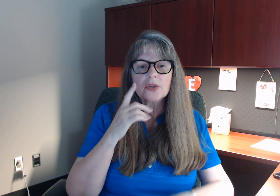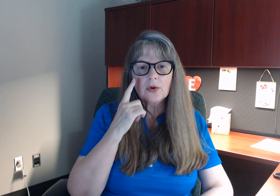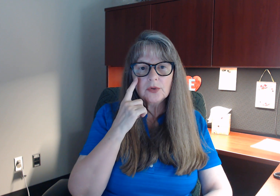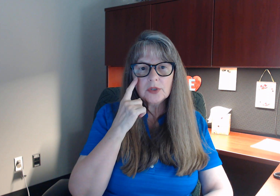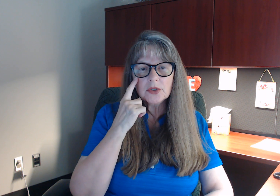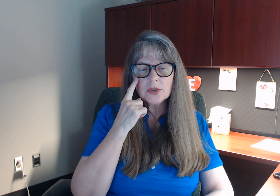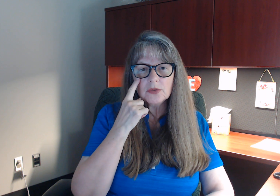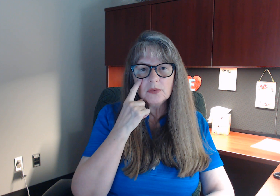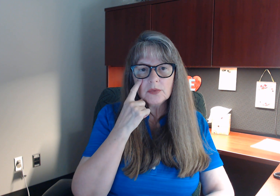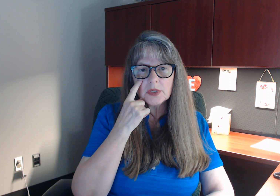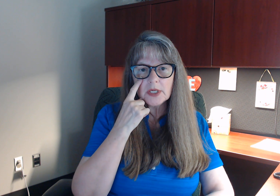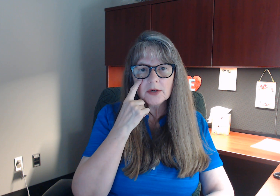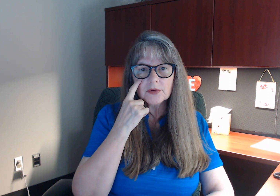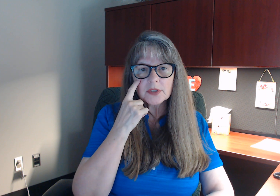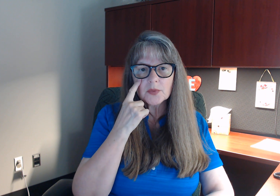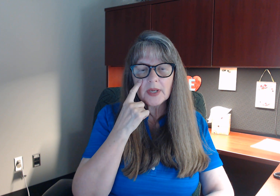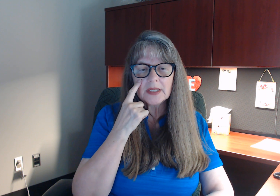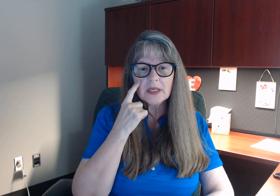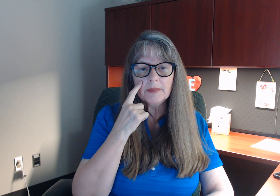so you can do tears this way, a little bitty